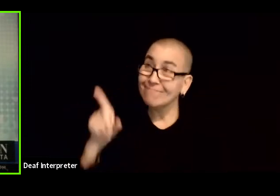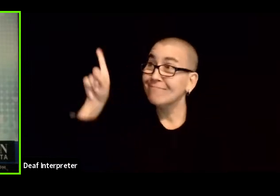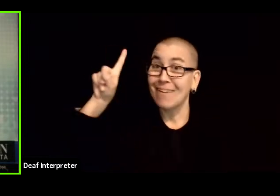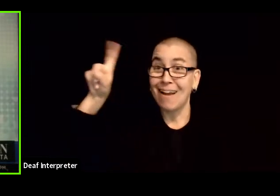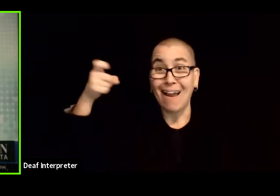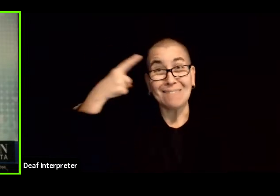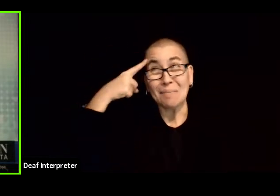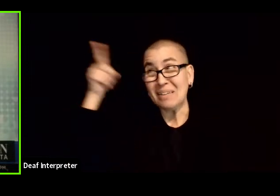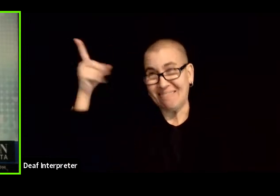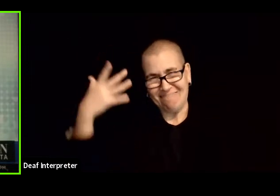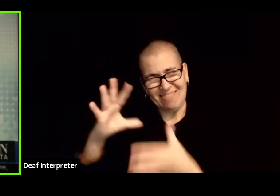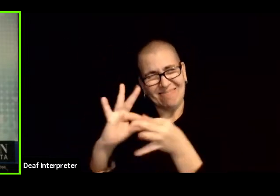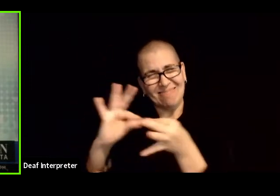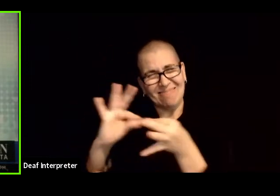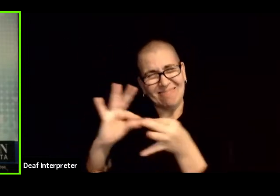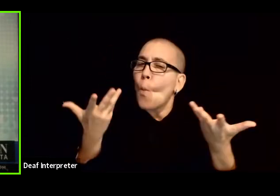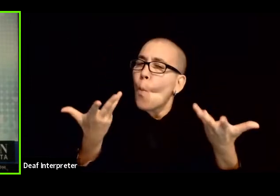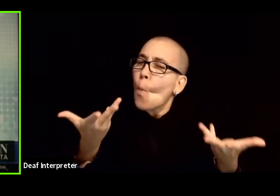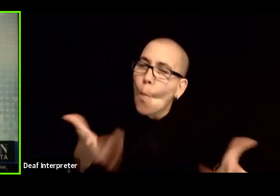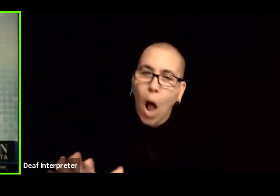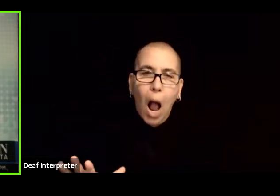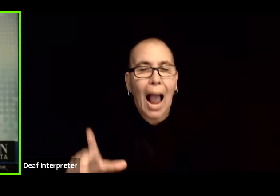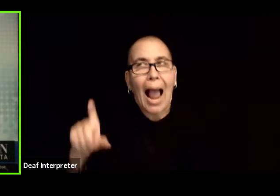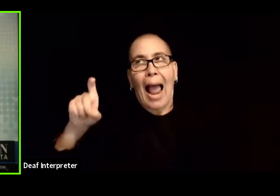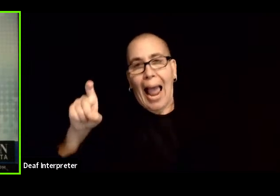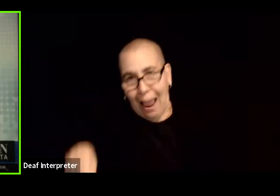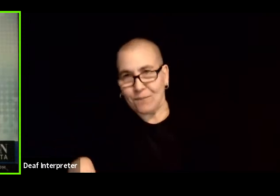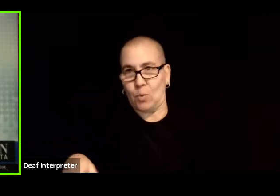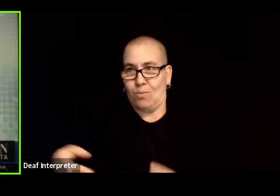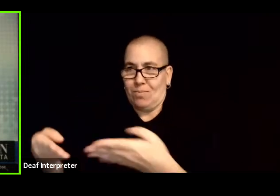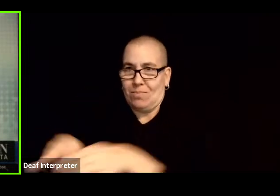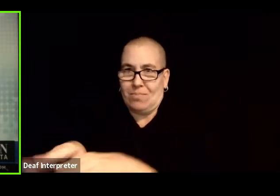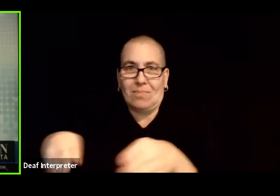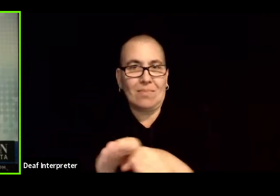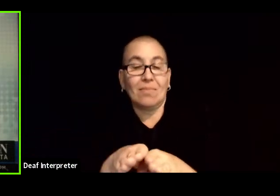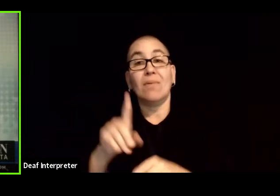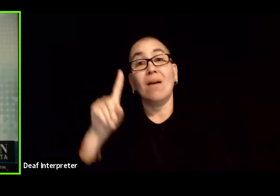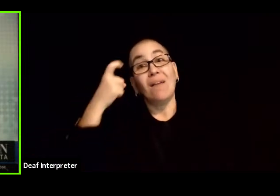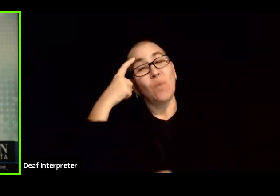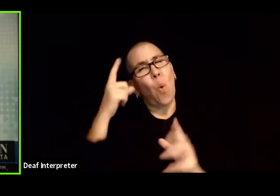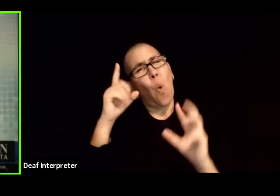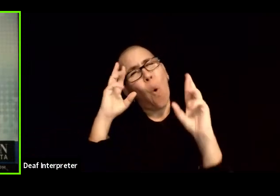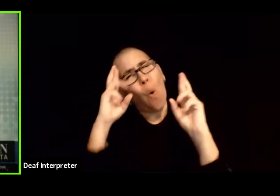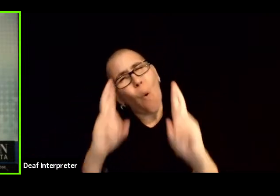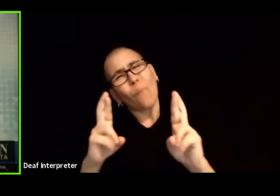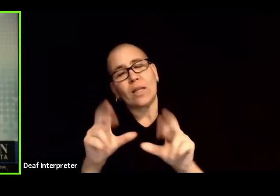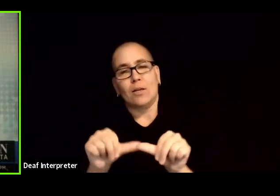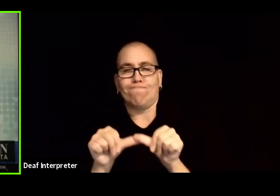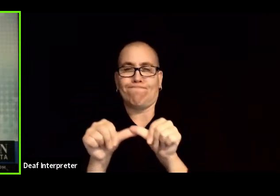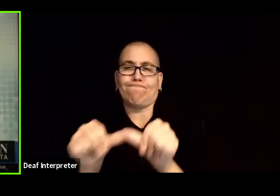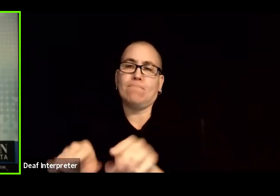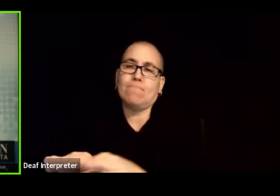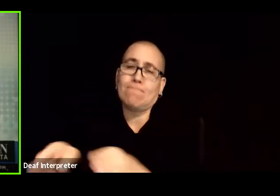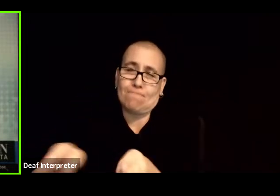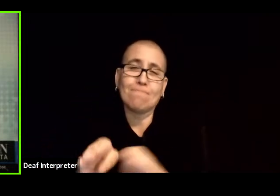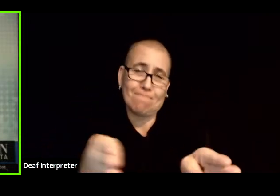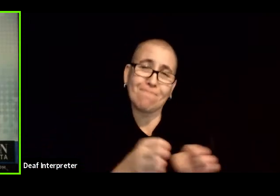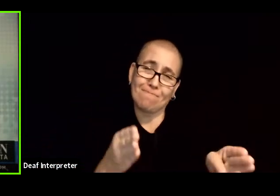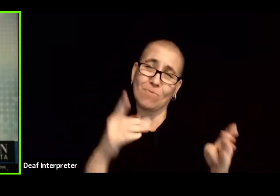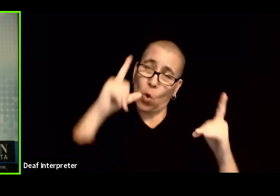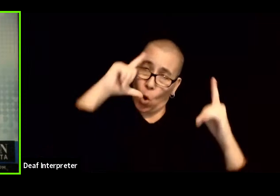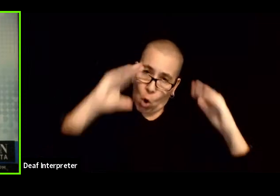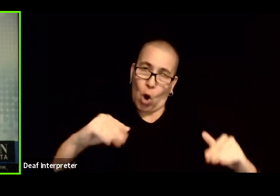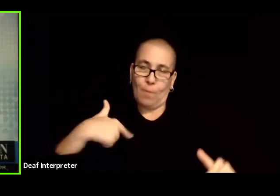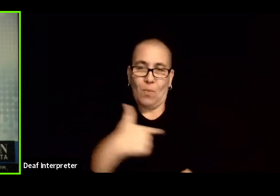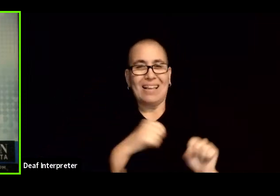as possible, and the belief that we can do that if we adhere to the guidance. But he's also said he continues